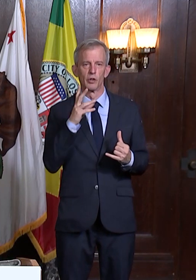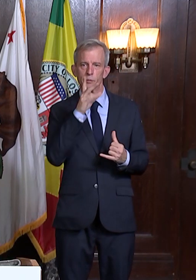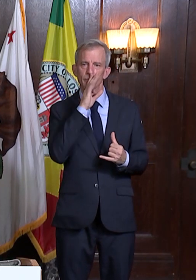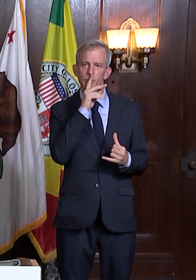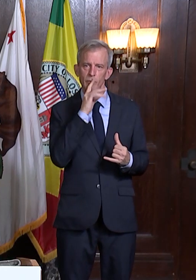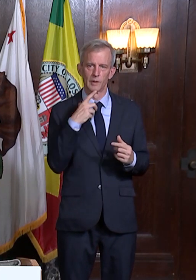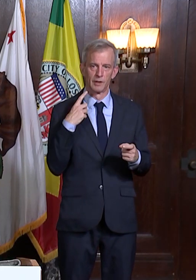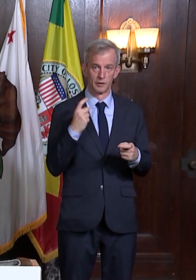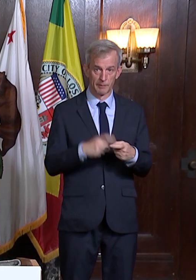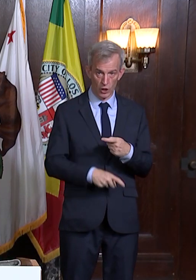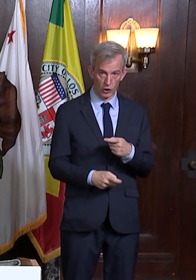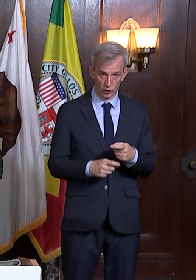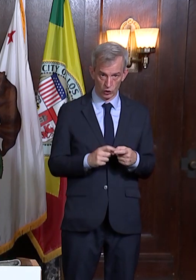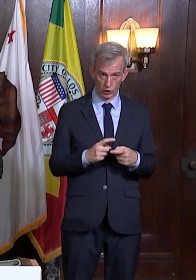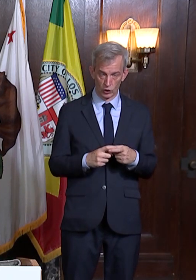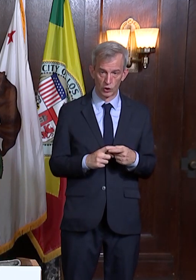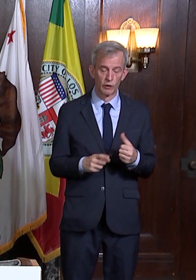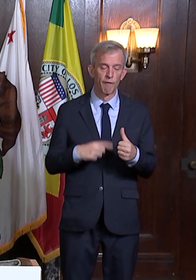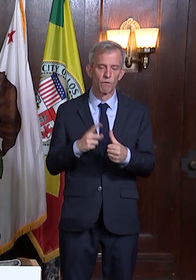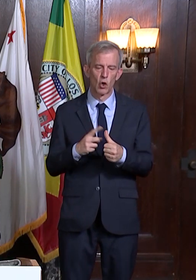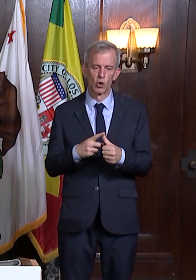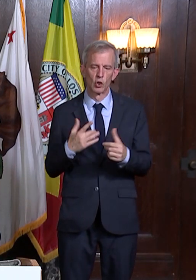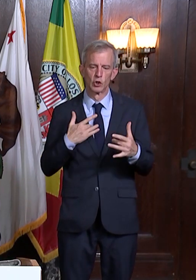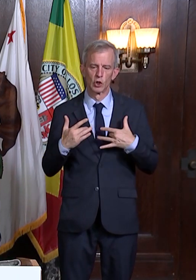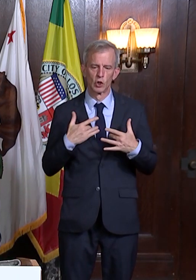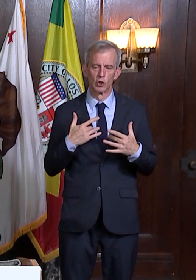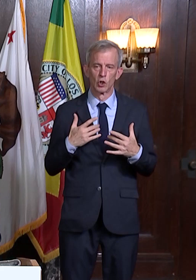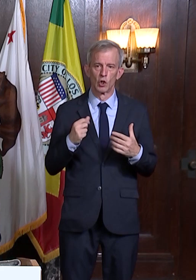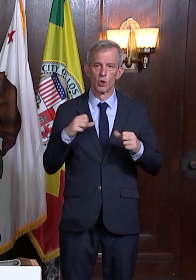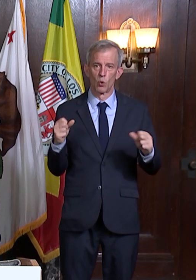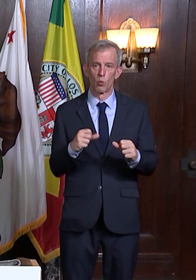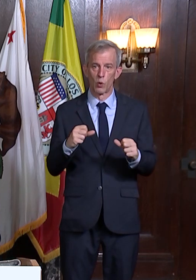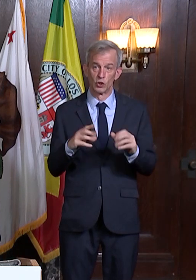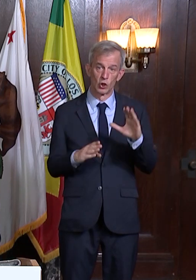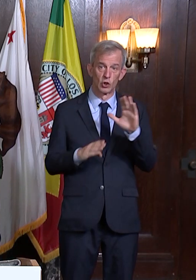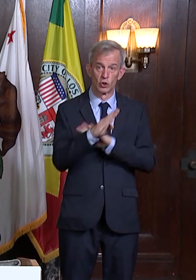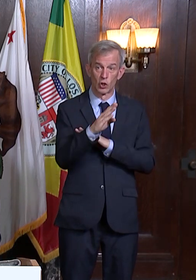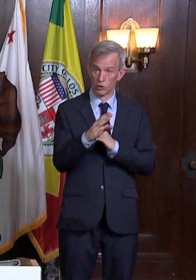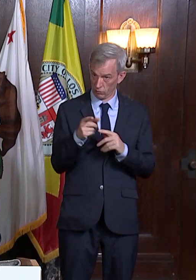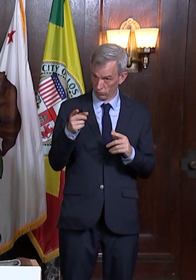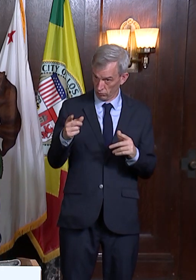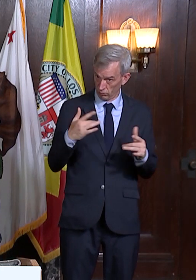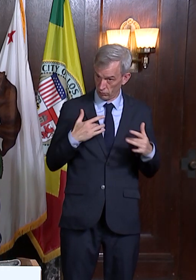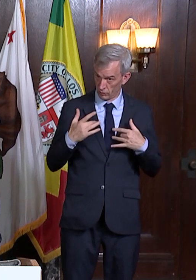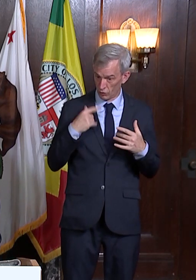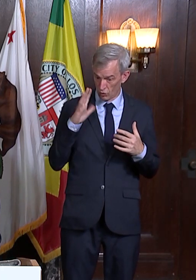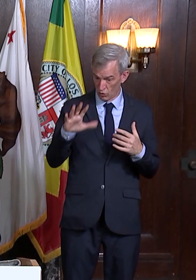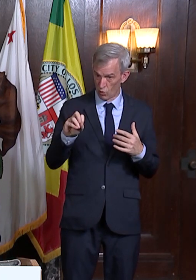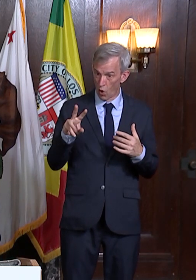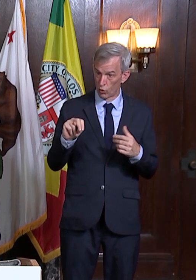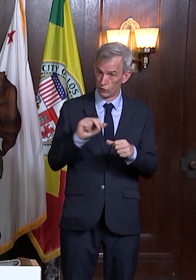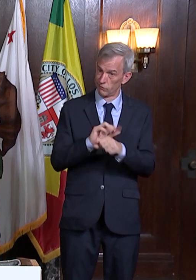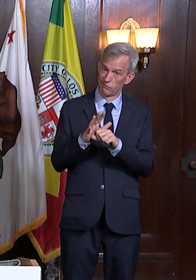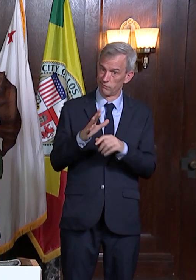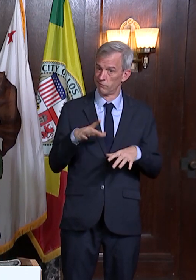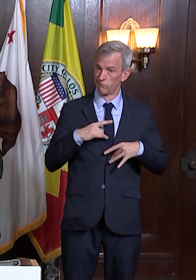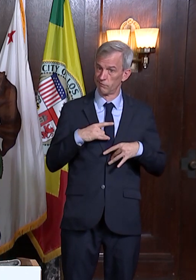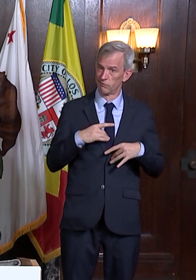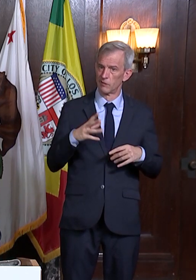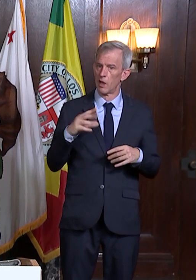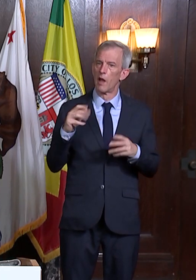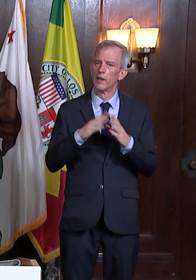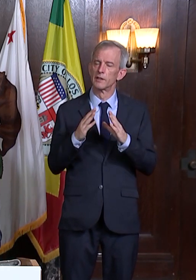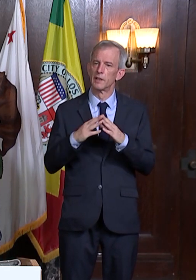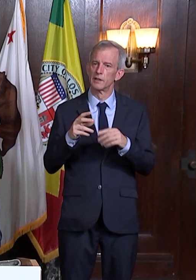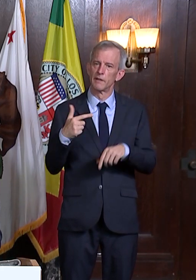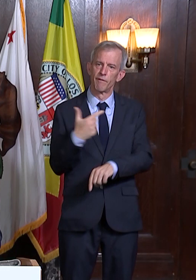are concerned about a winter surge. Are you, especially having had your own breakthrough case? And also, the city's vaccination mandate